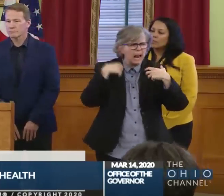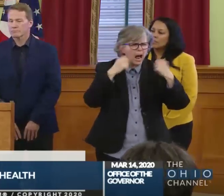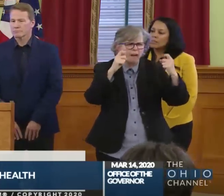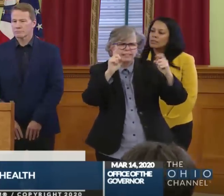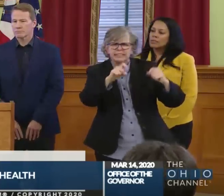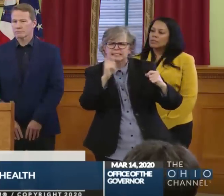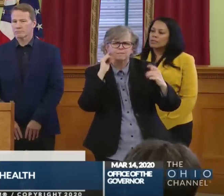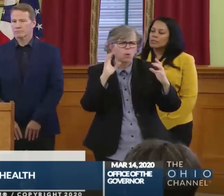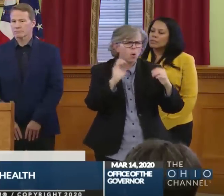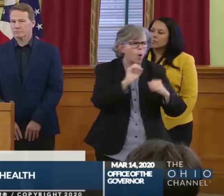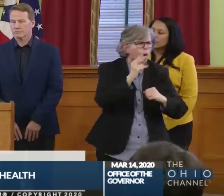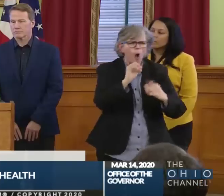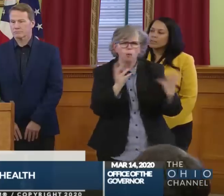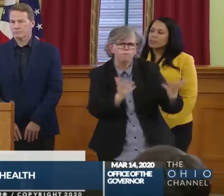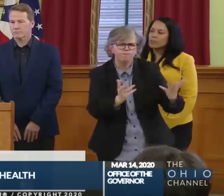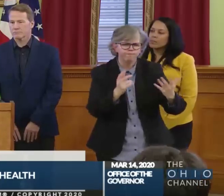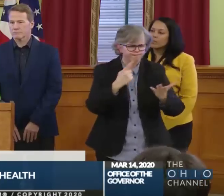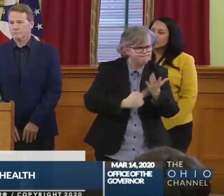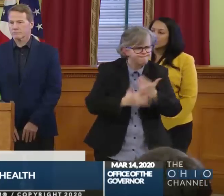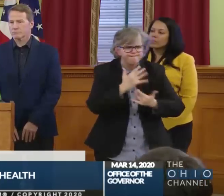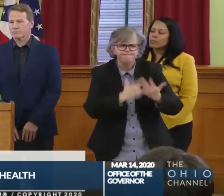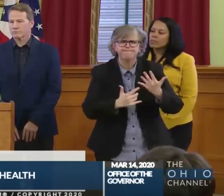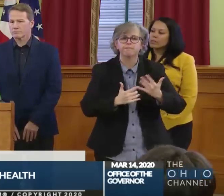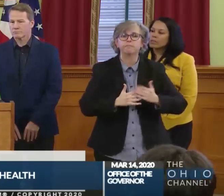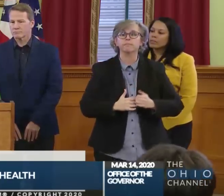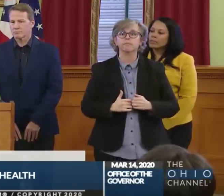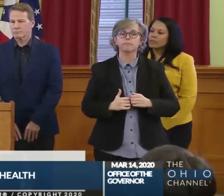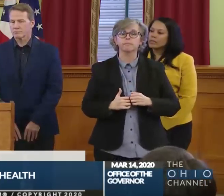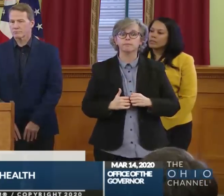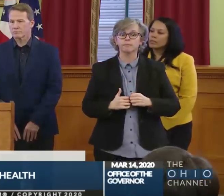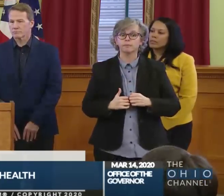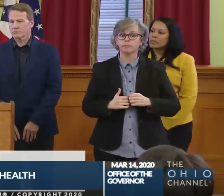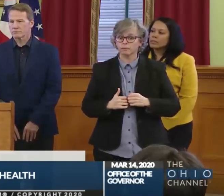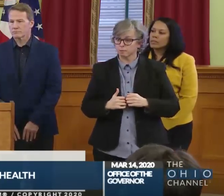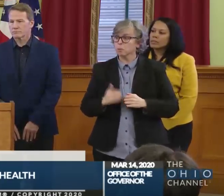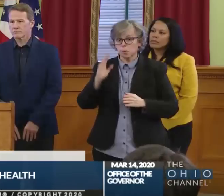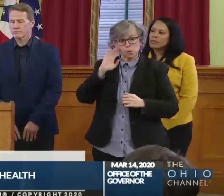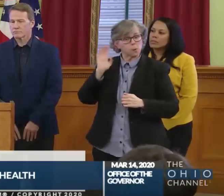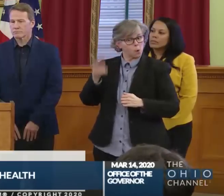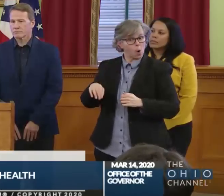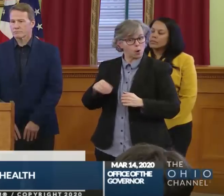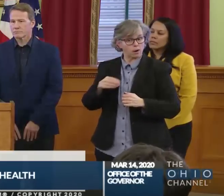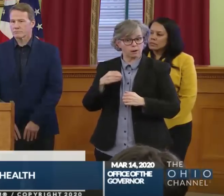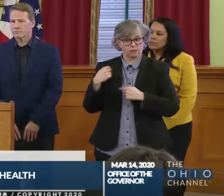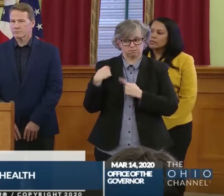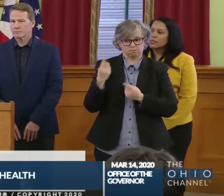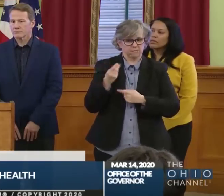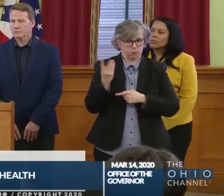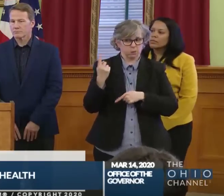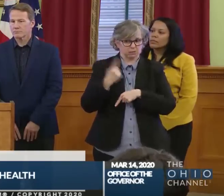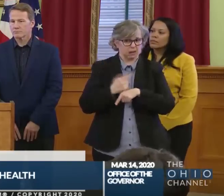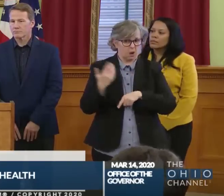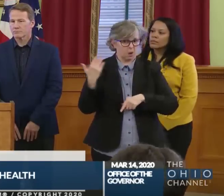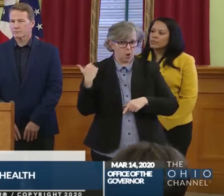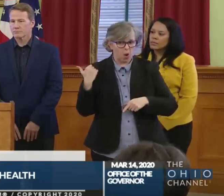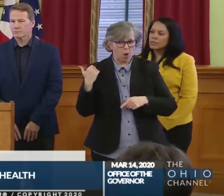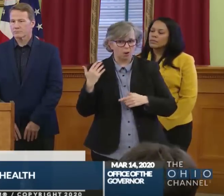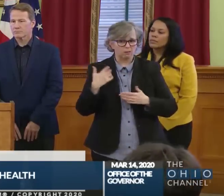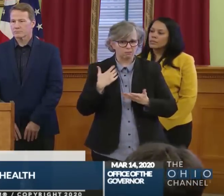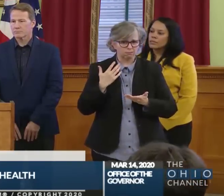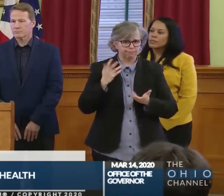an order that discontinued in-person visitation of patients in the state's 6